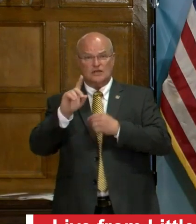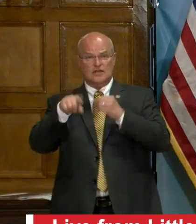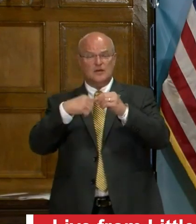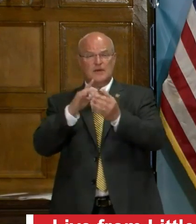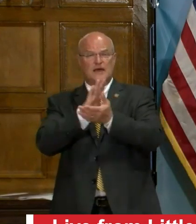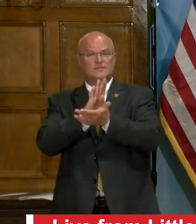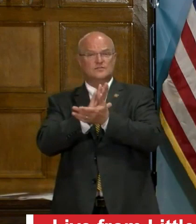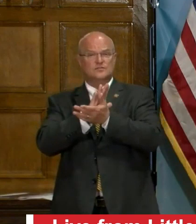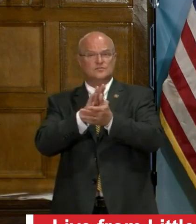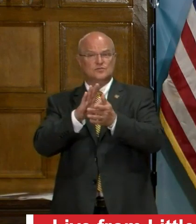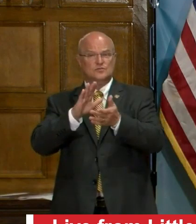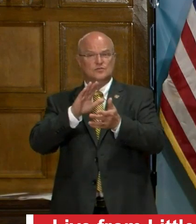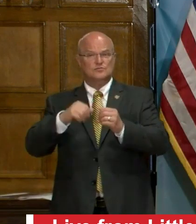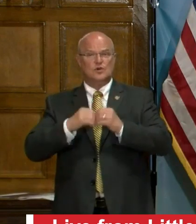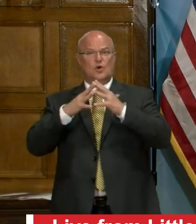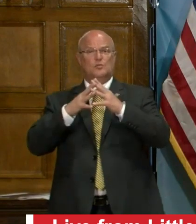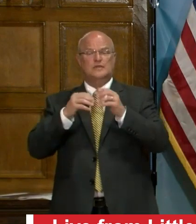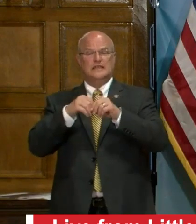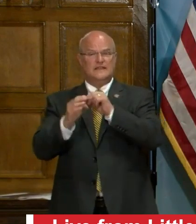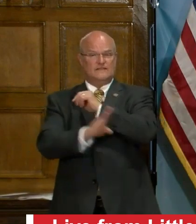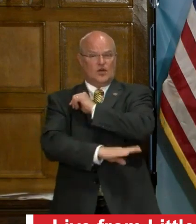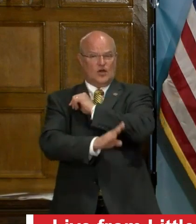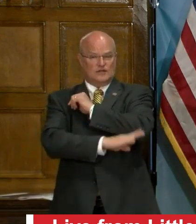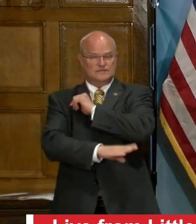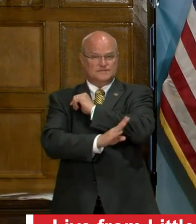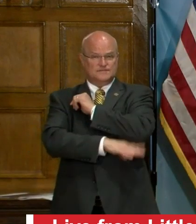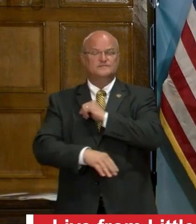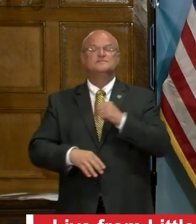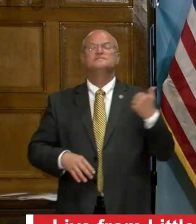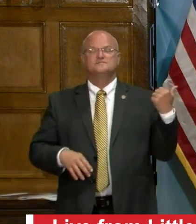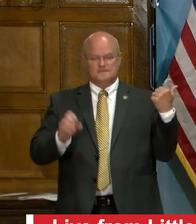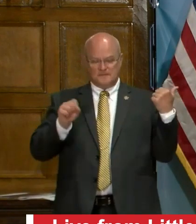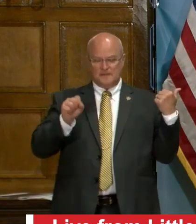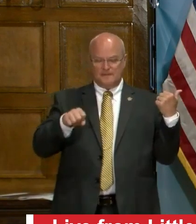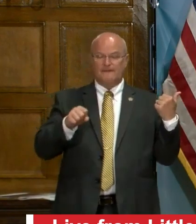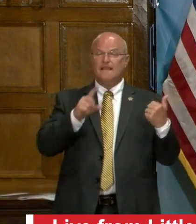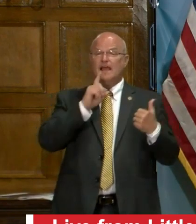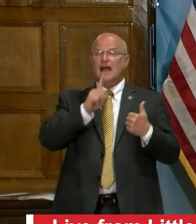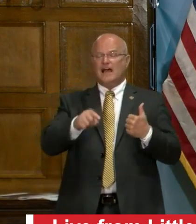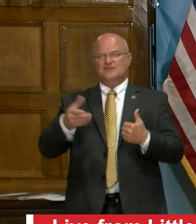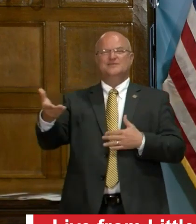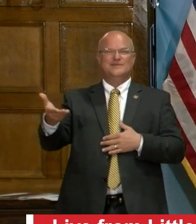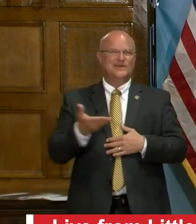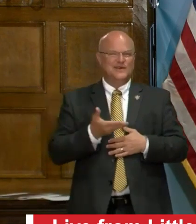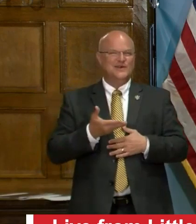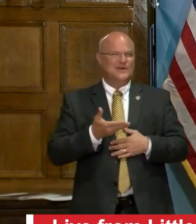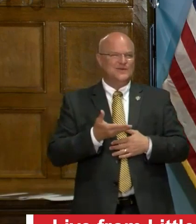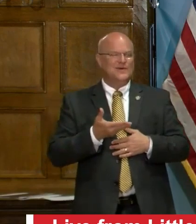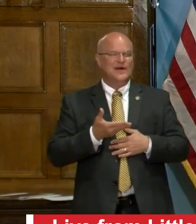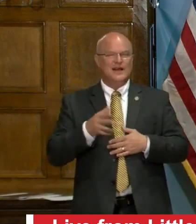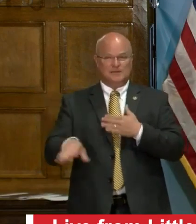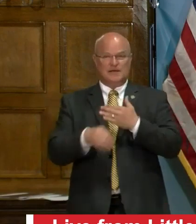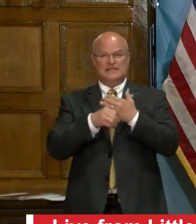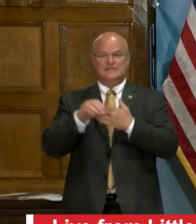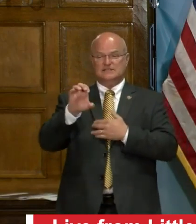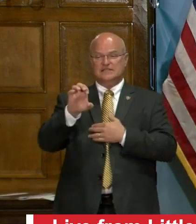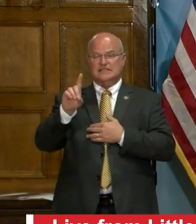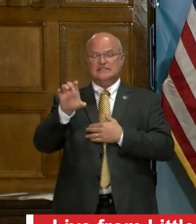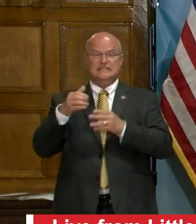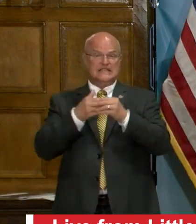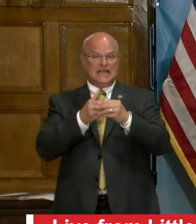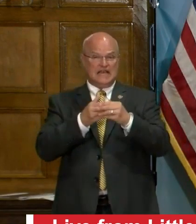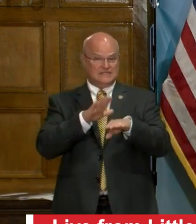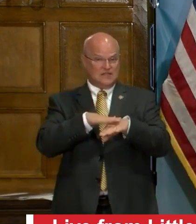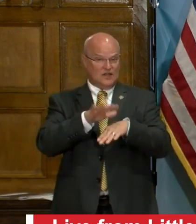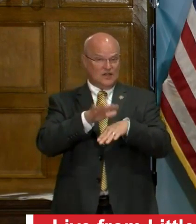terms of schools reopening in the fall? Yes, we actually welcome additional CDC guidance